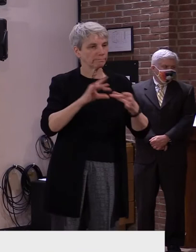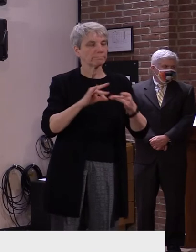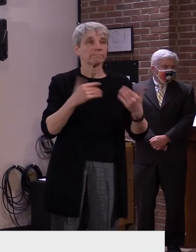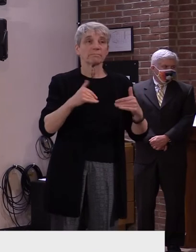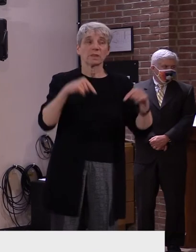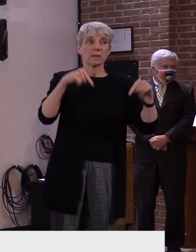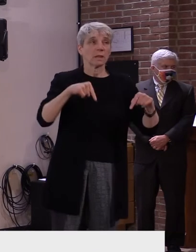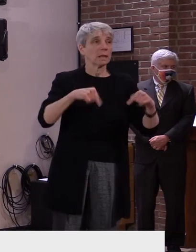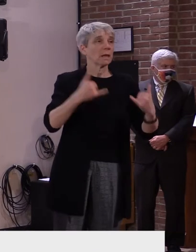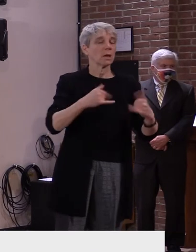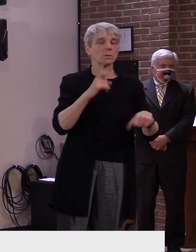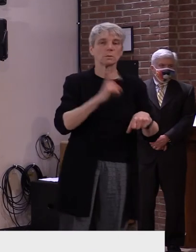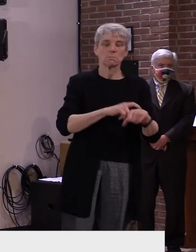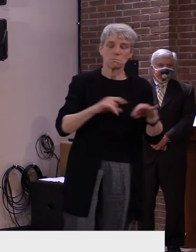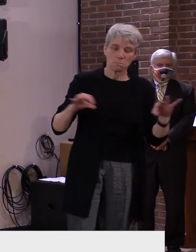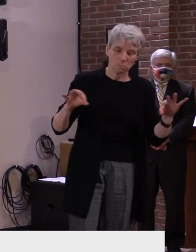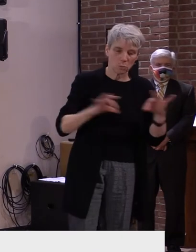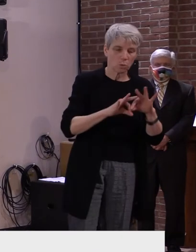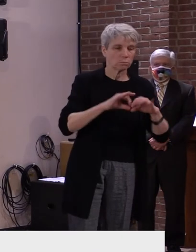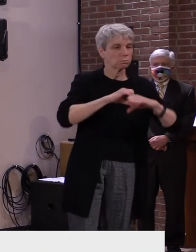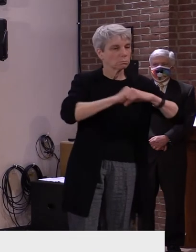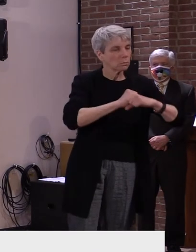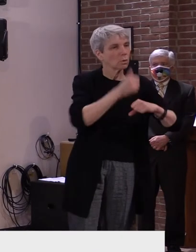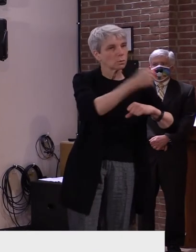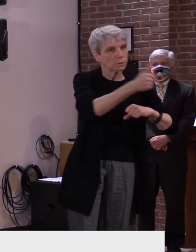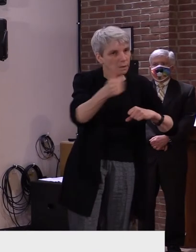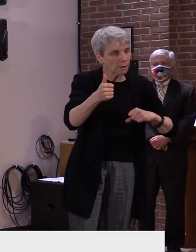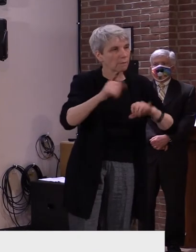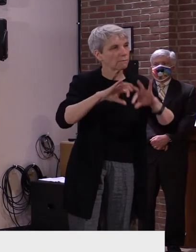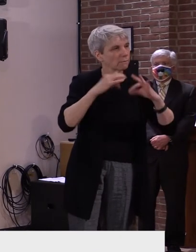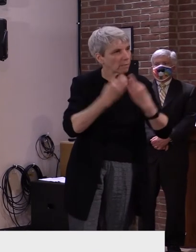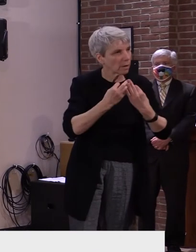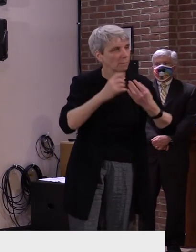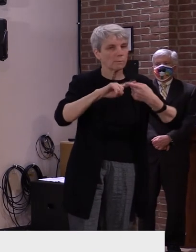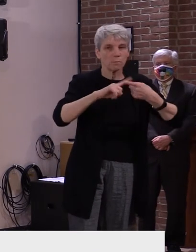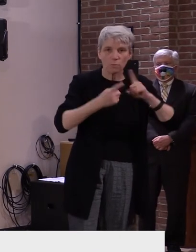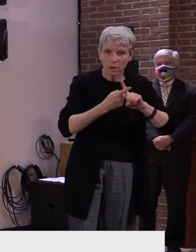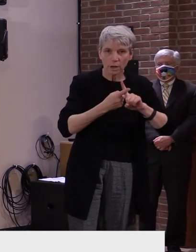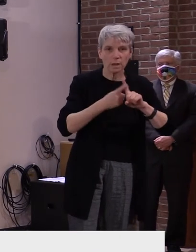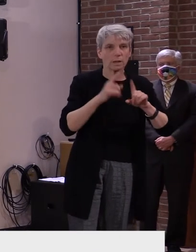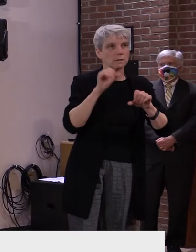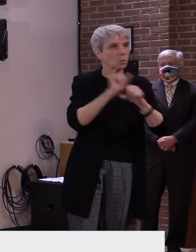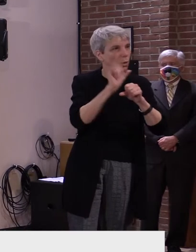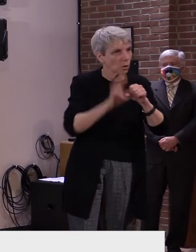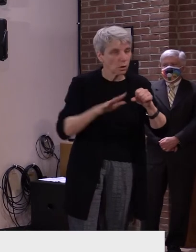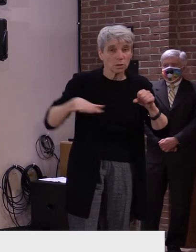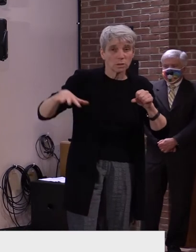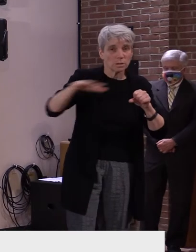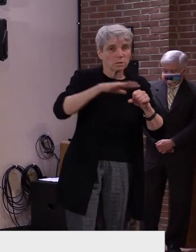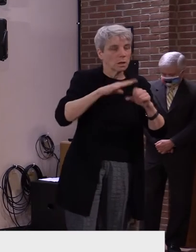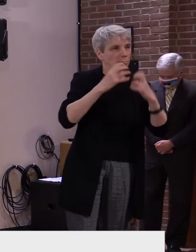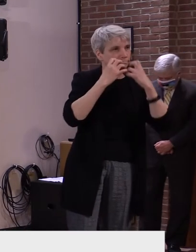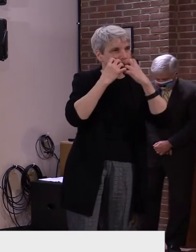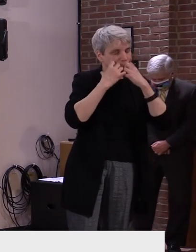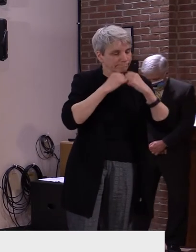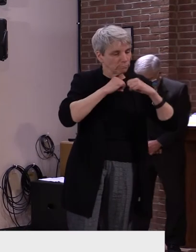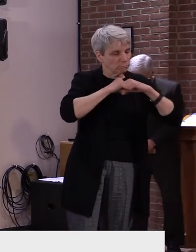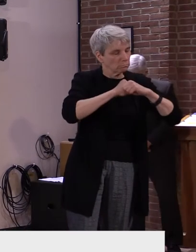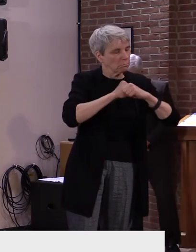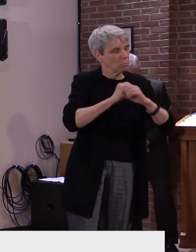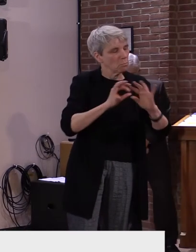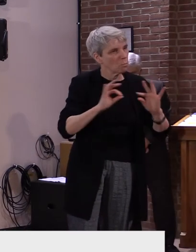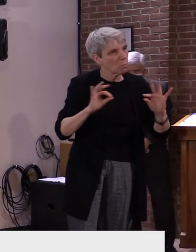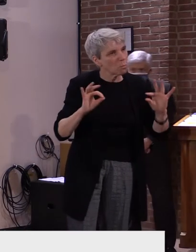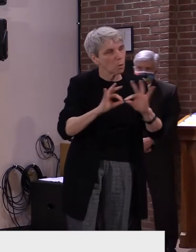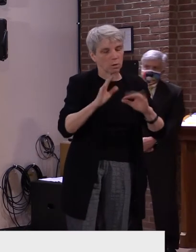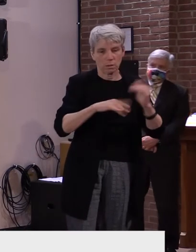safety guidance to protect yourself your family friends neighbors co-workers and others is more important than ever following the